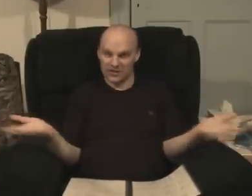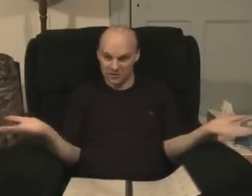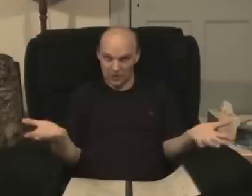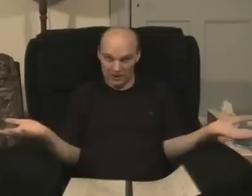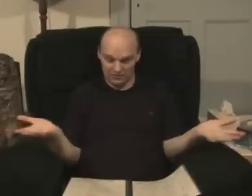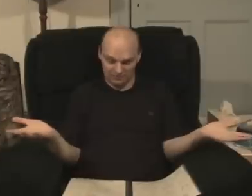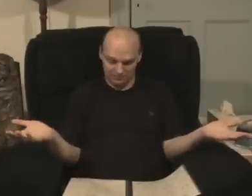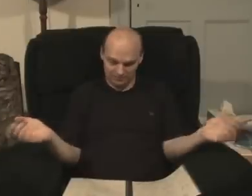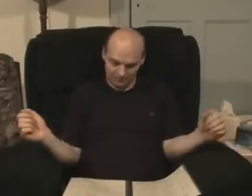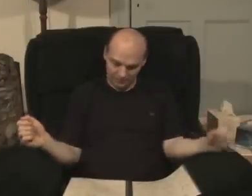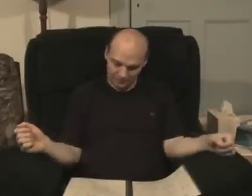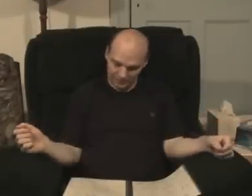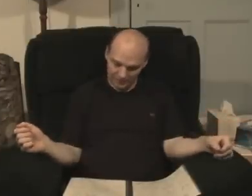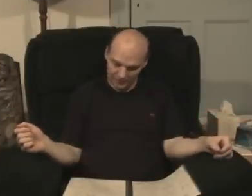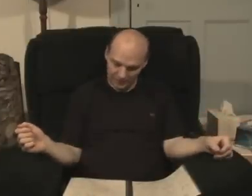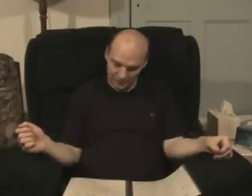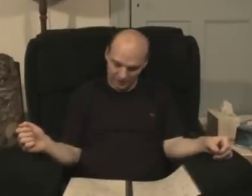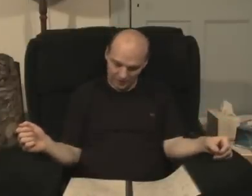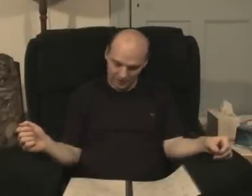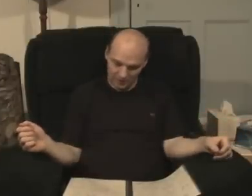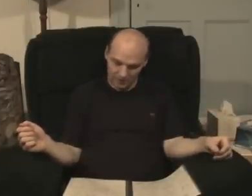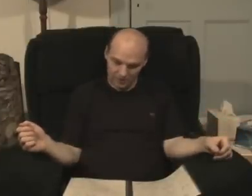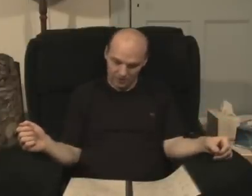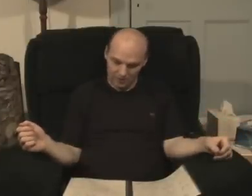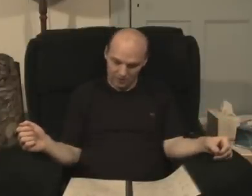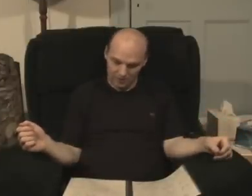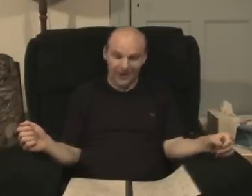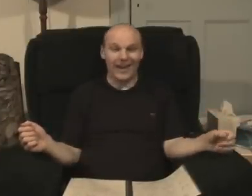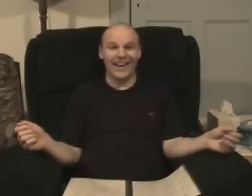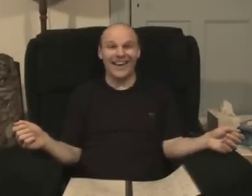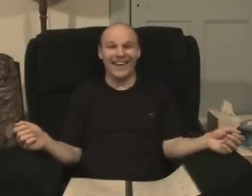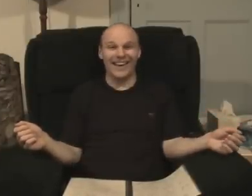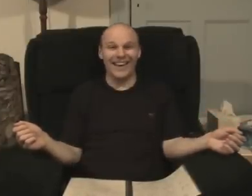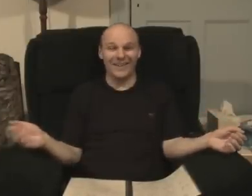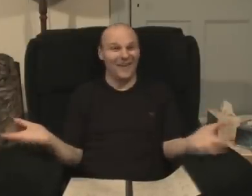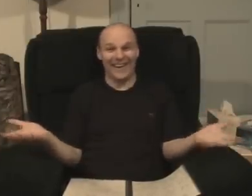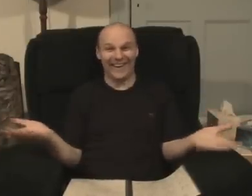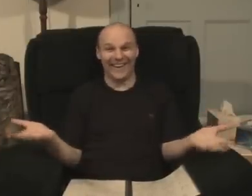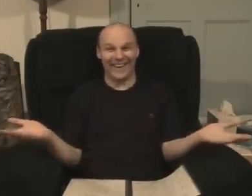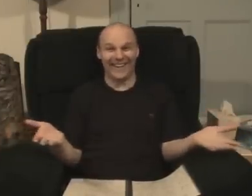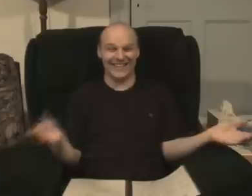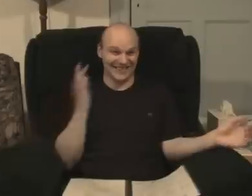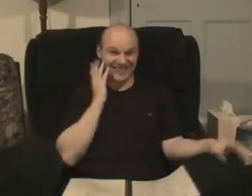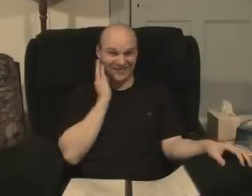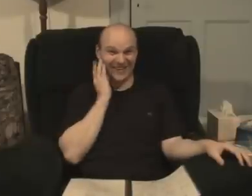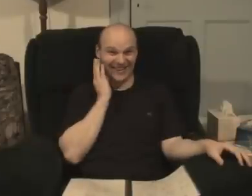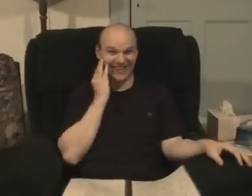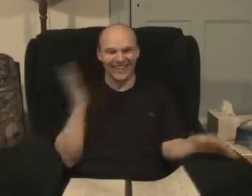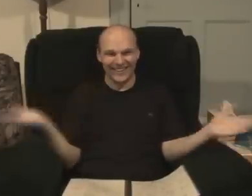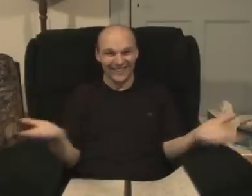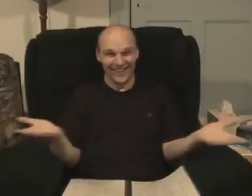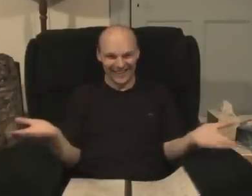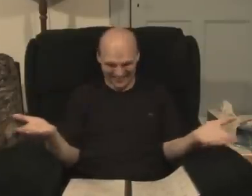is when. This is where. Yeah, where? Because this is when. Where?